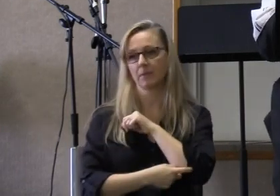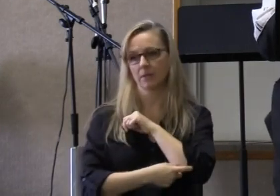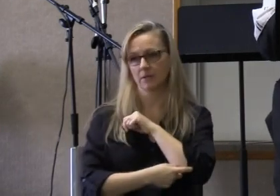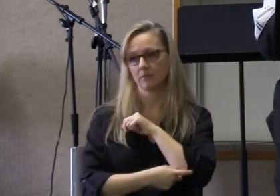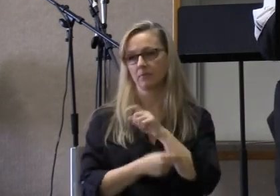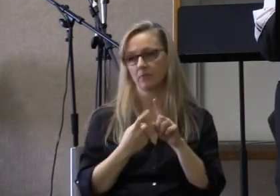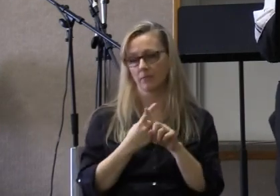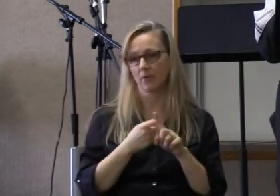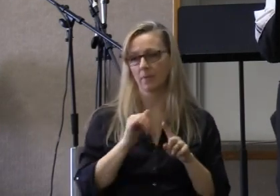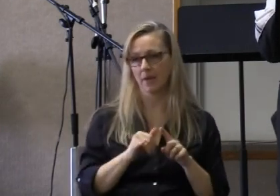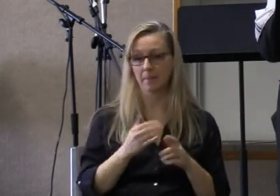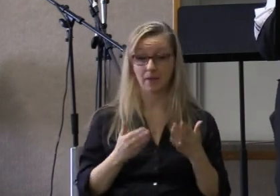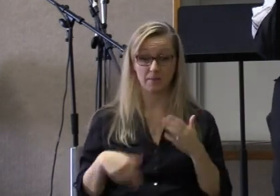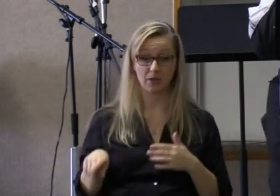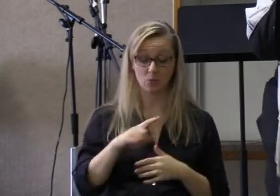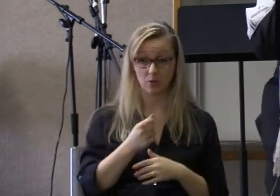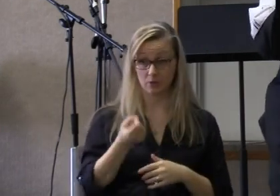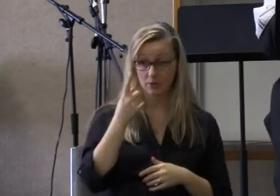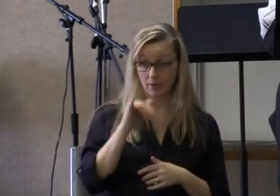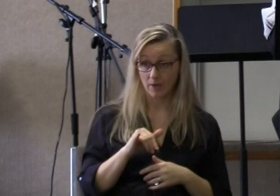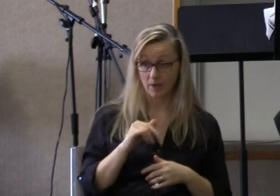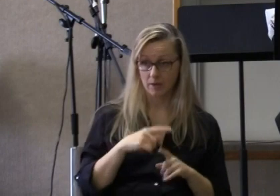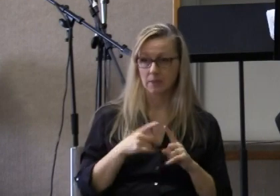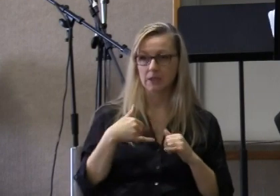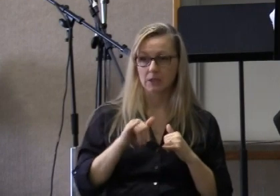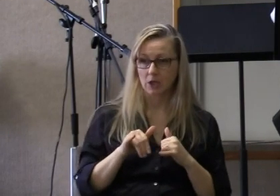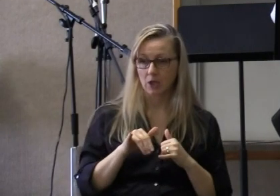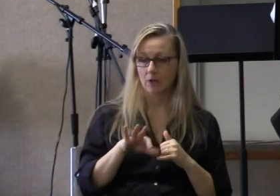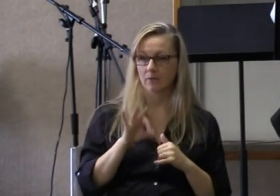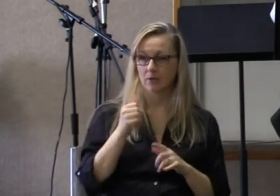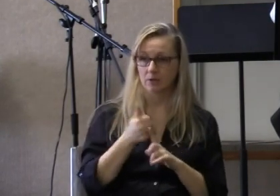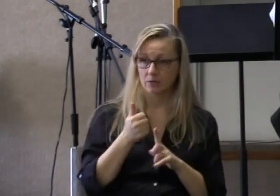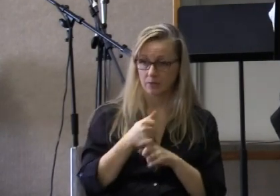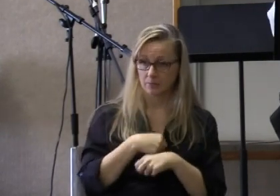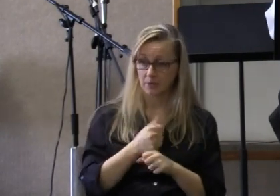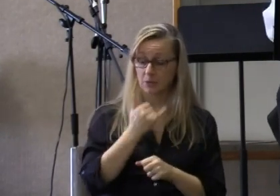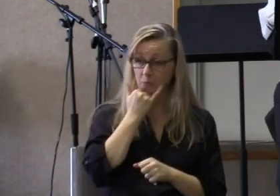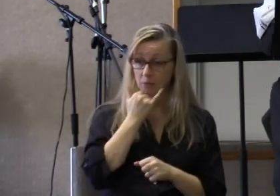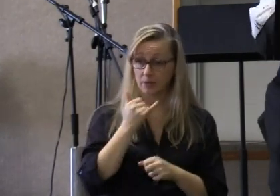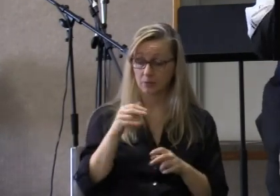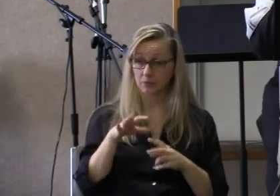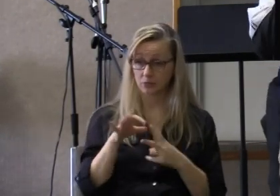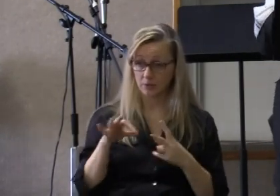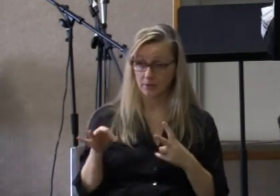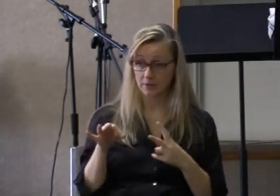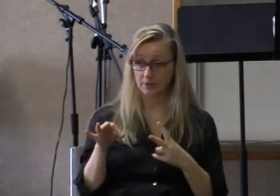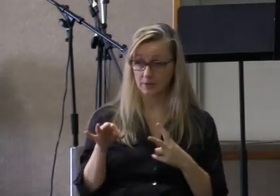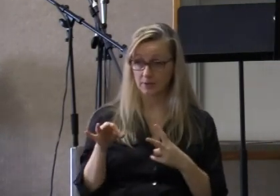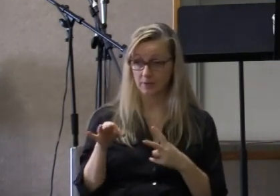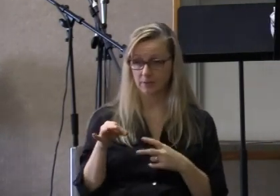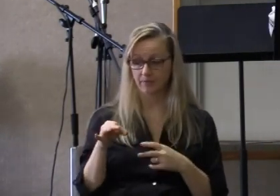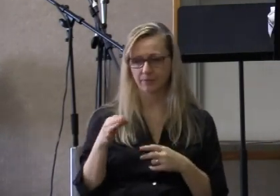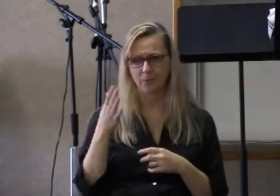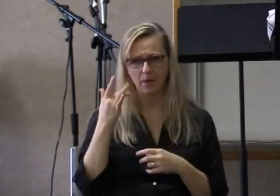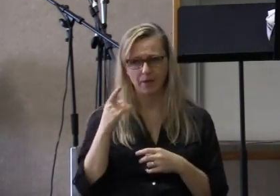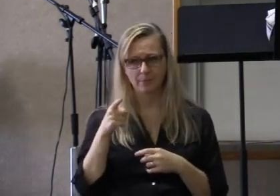this, but still find yourself making the wrong choices because you're tempted by the things you